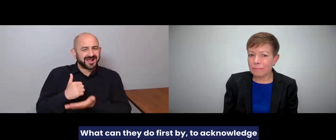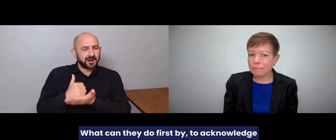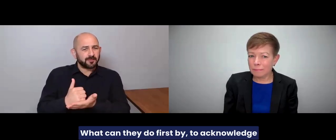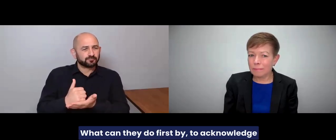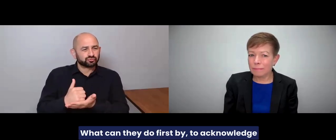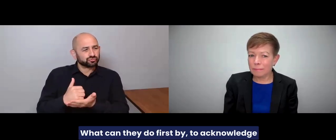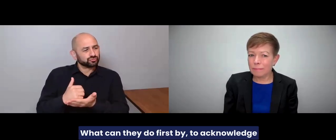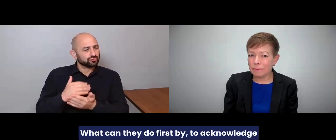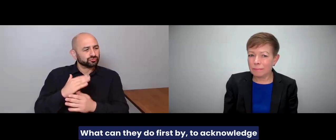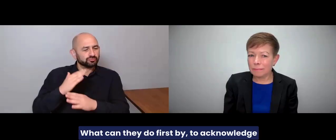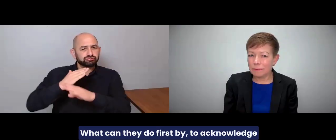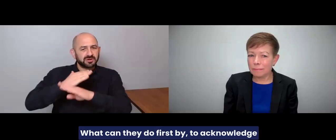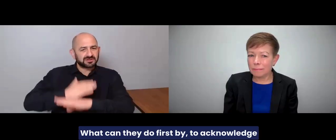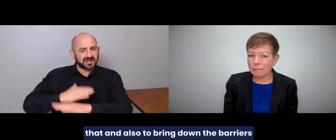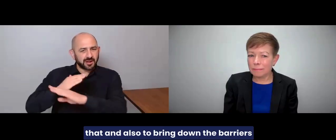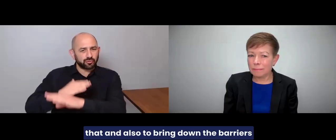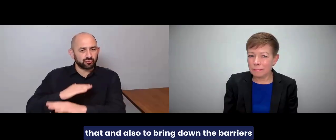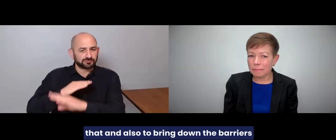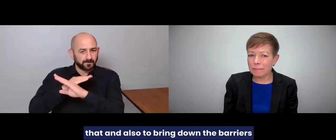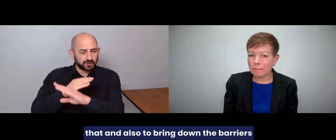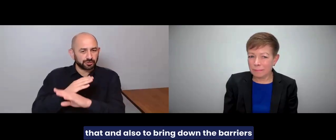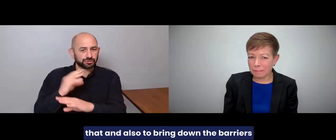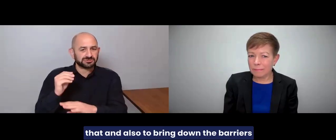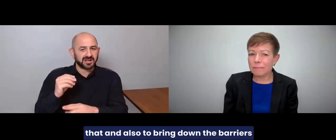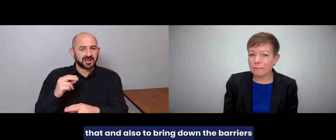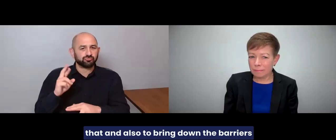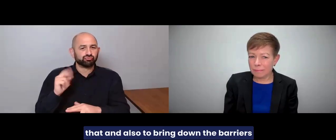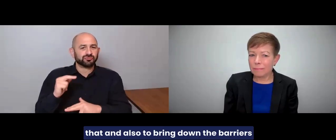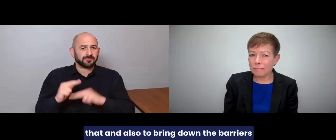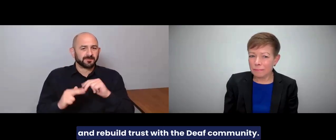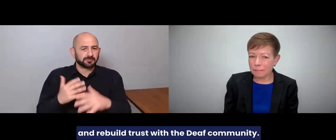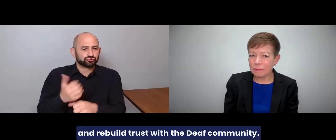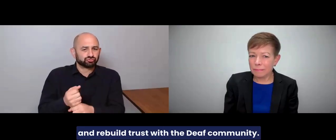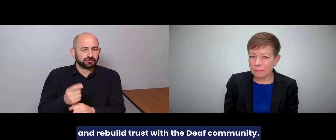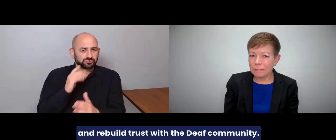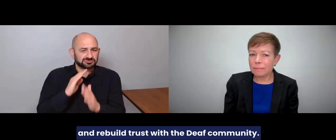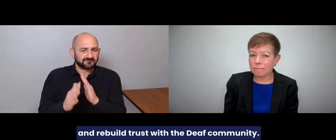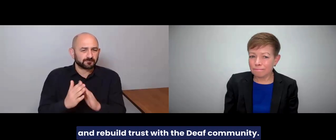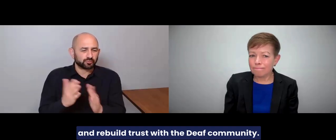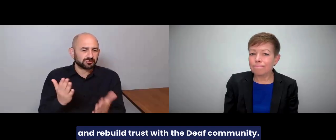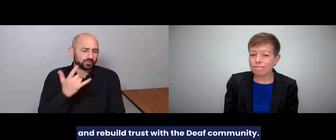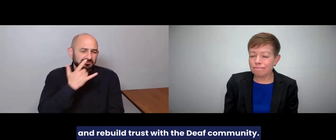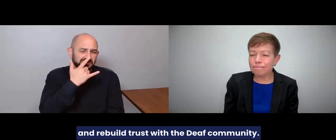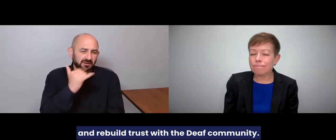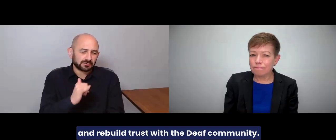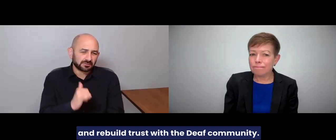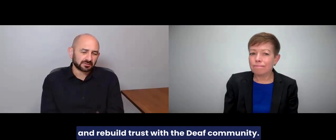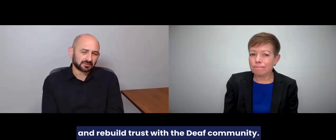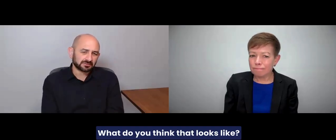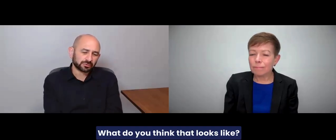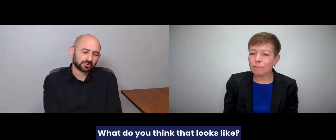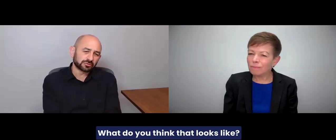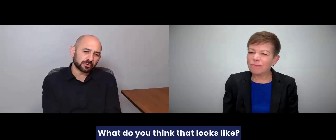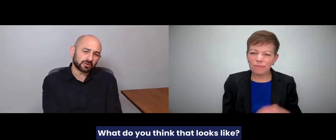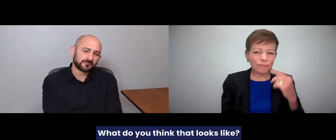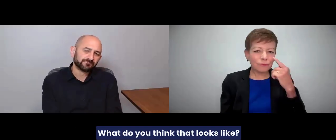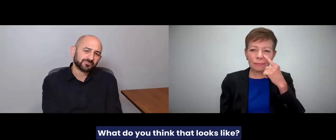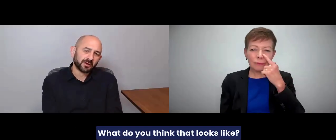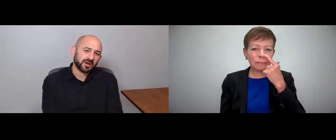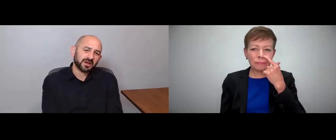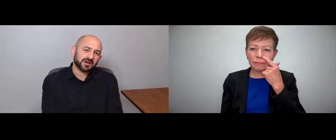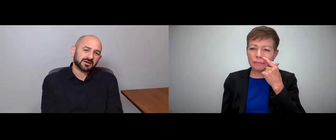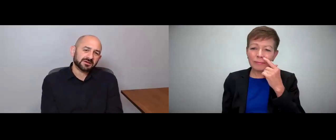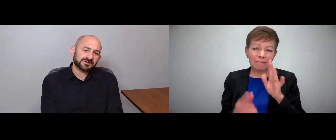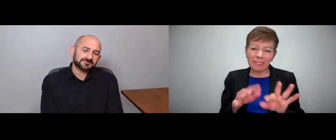first to acknowledge that, and also to bring down the barriers and rebuild trust with the deaf community? What do you think that looks